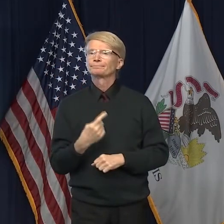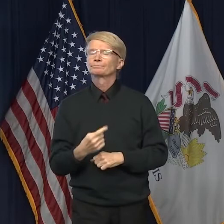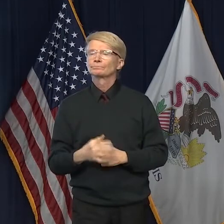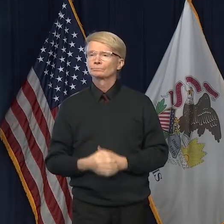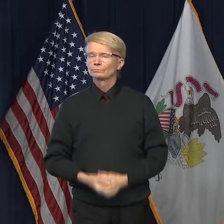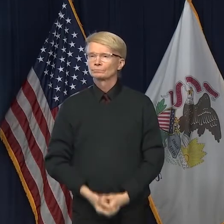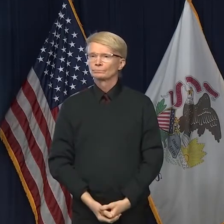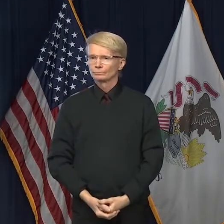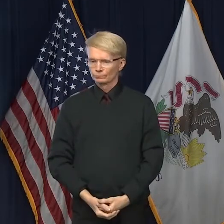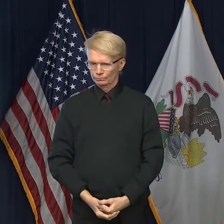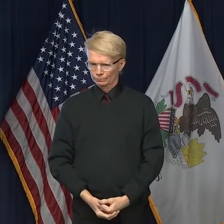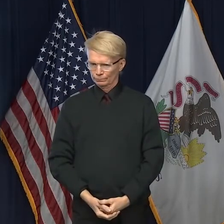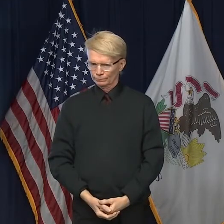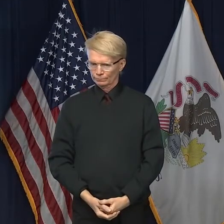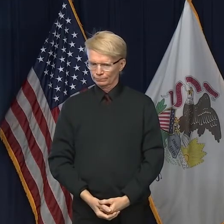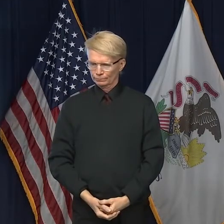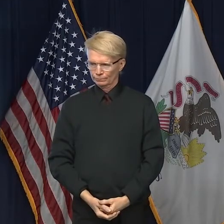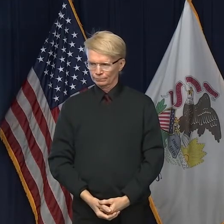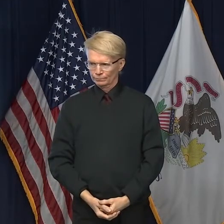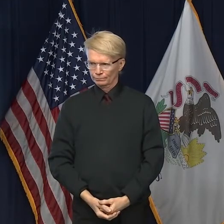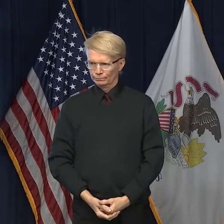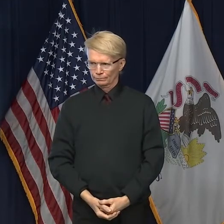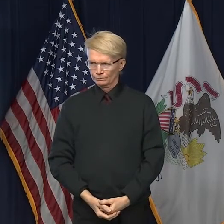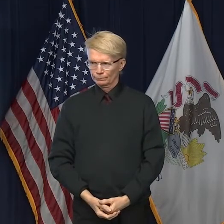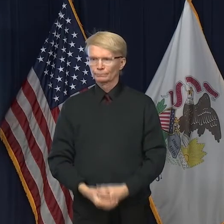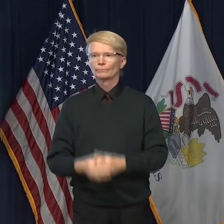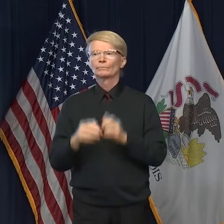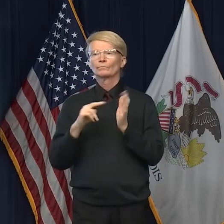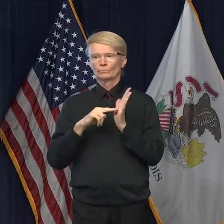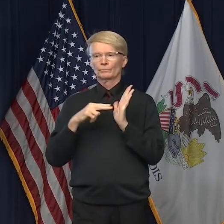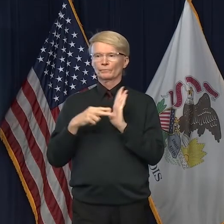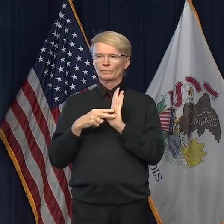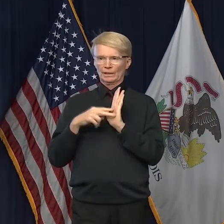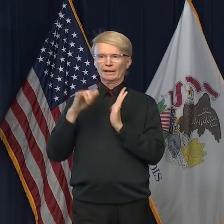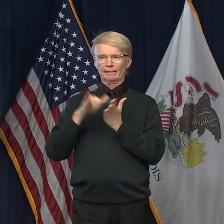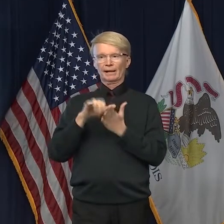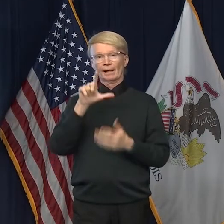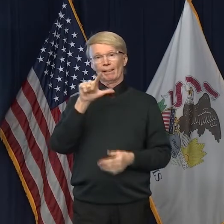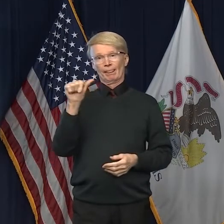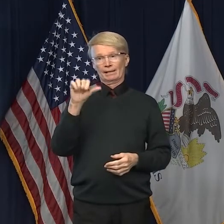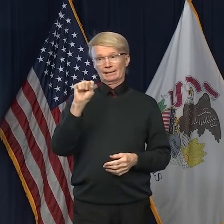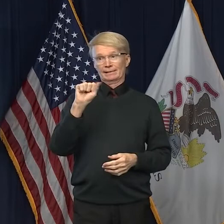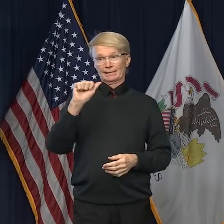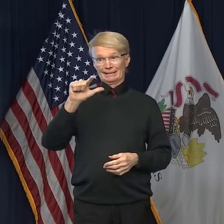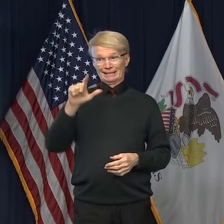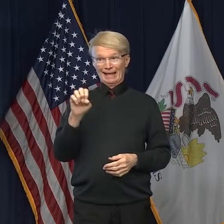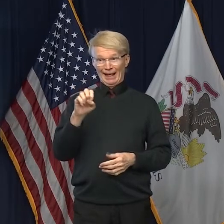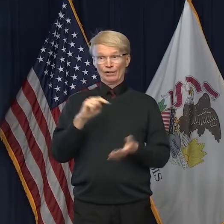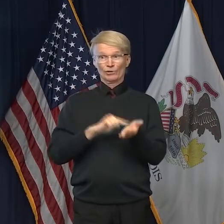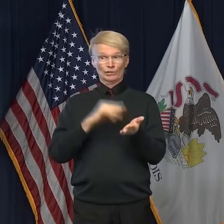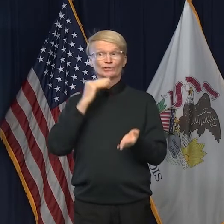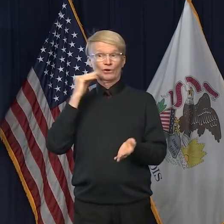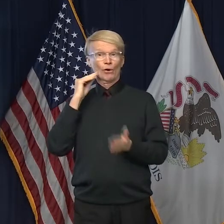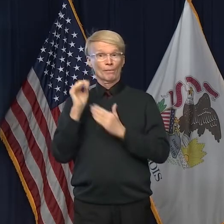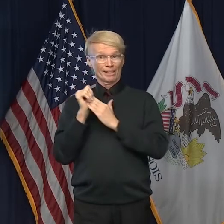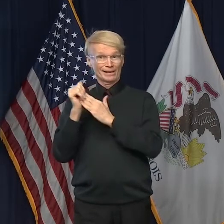this an acknowledgement or a statement that that leadership failed those residents? What responsibility do those individuals bear?